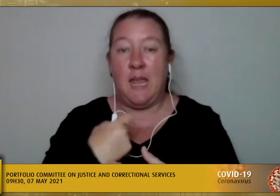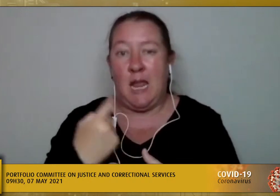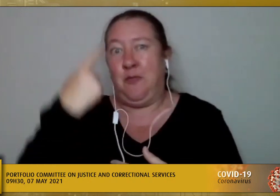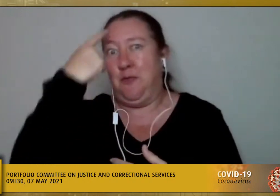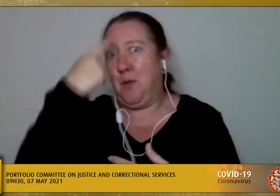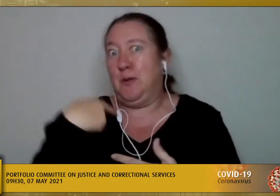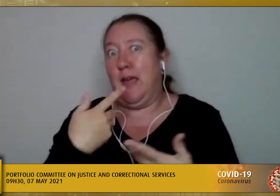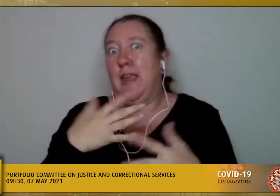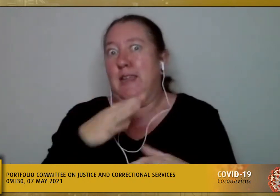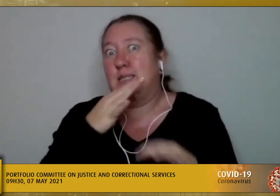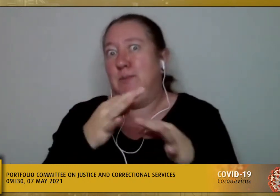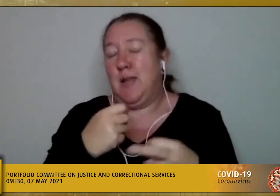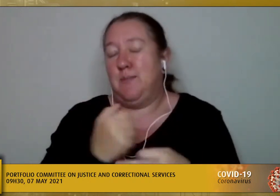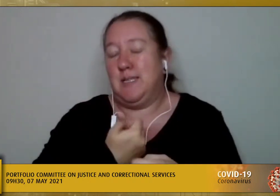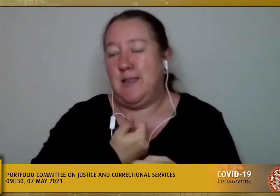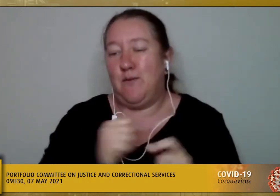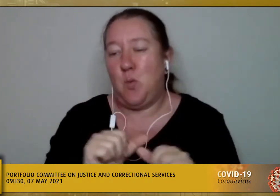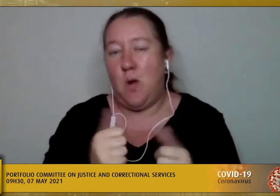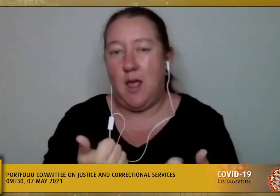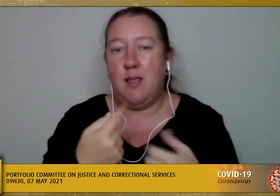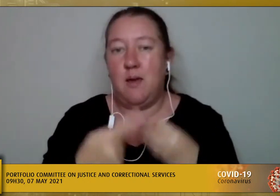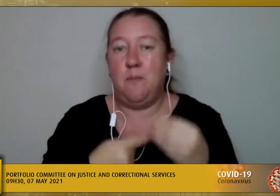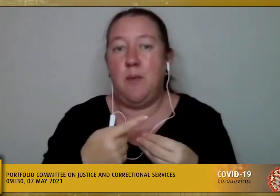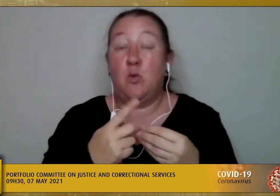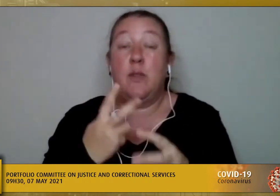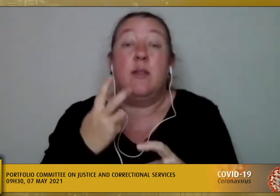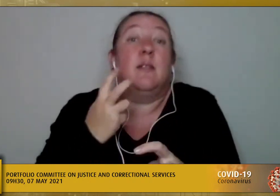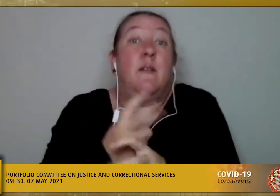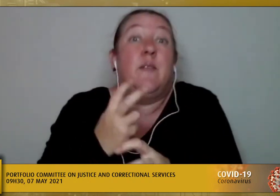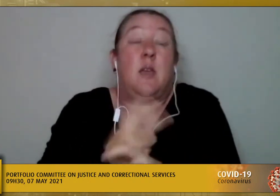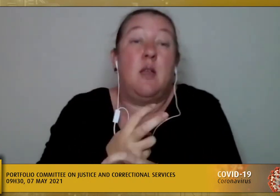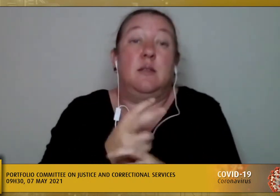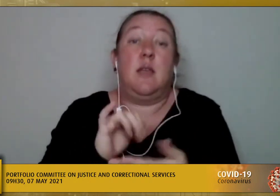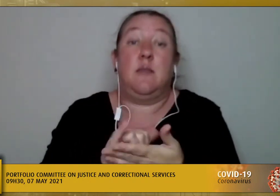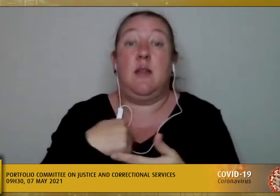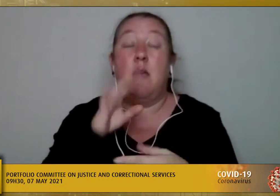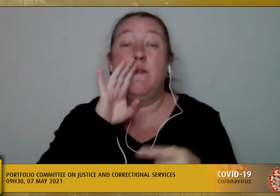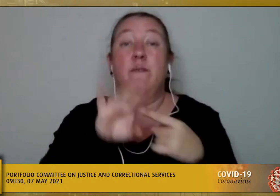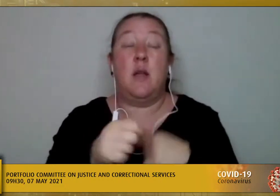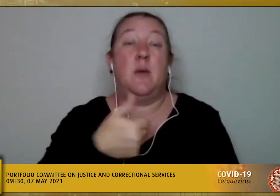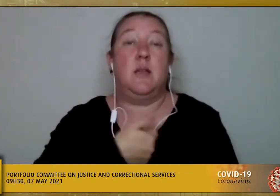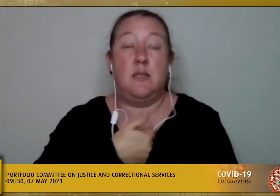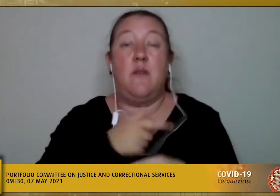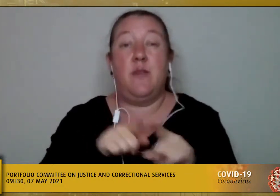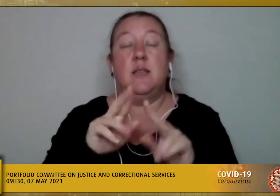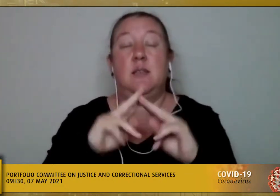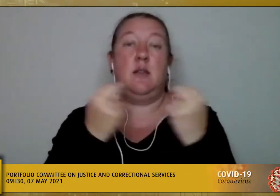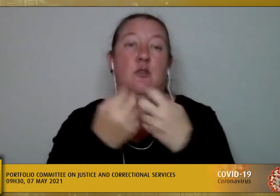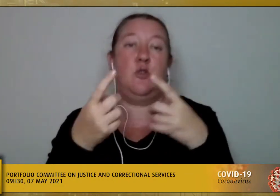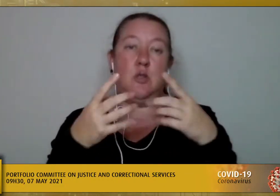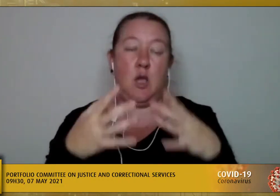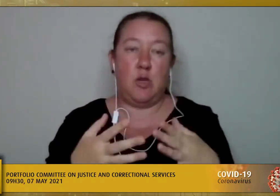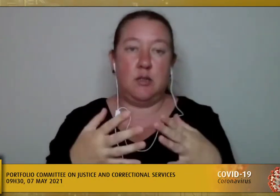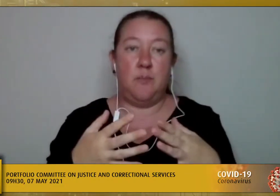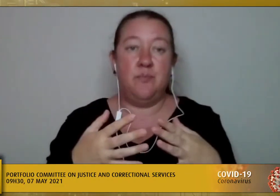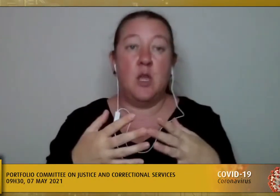I had explained myself quite well about about the difficulty that I find myself in as a national director